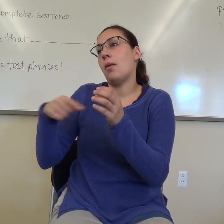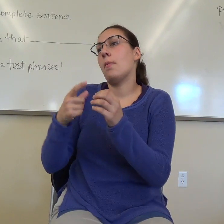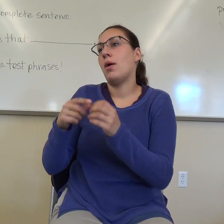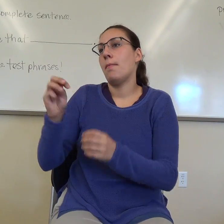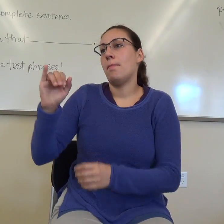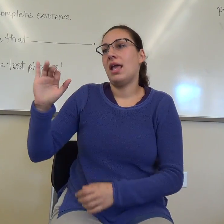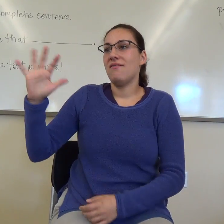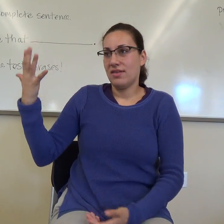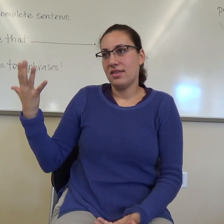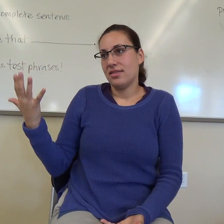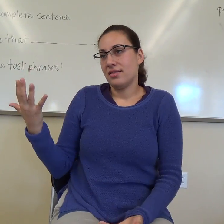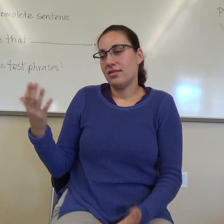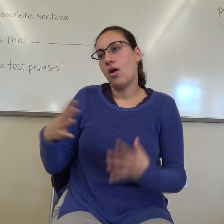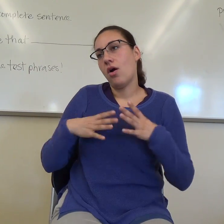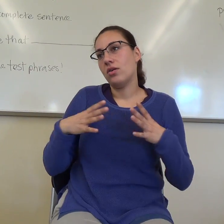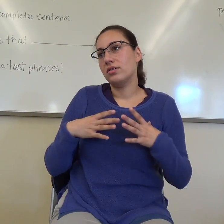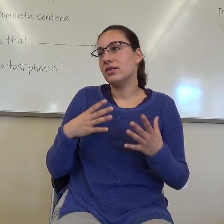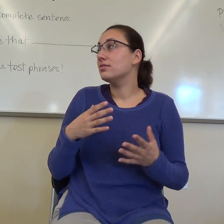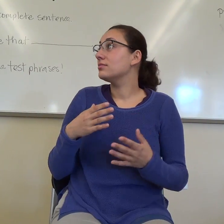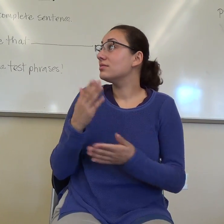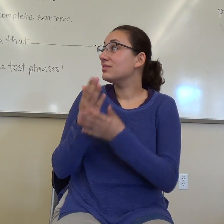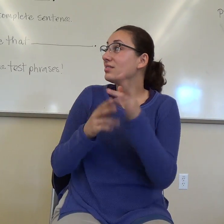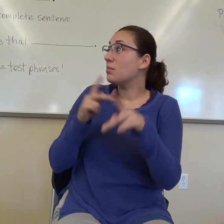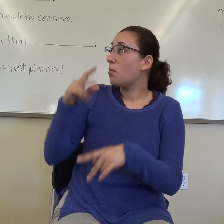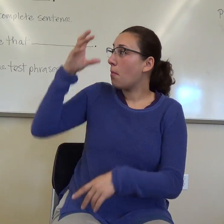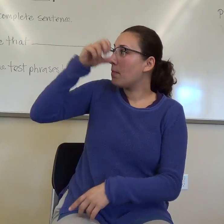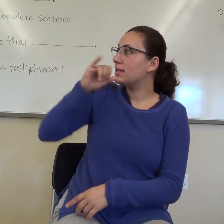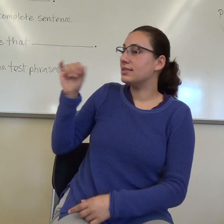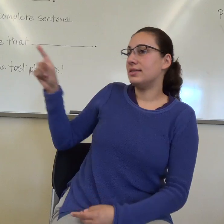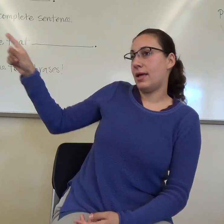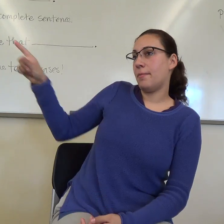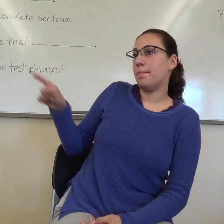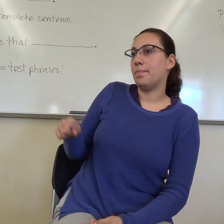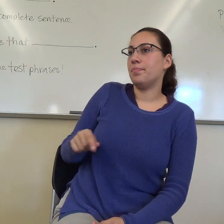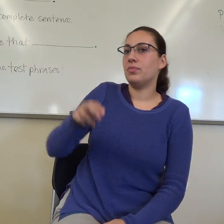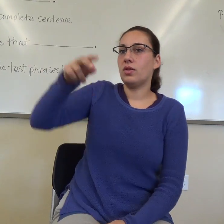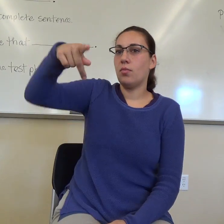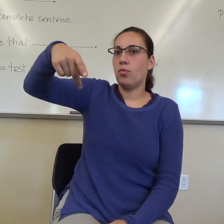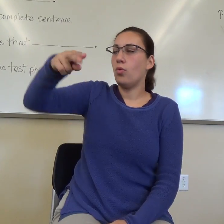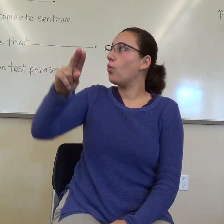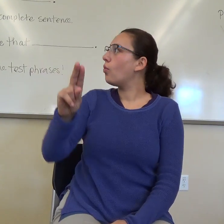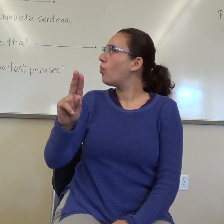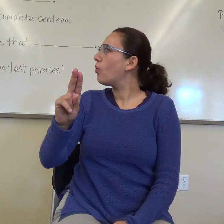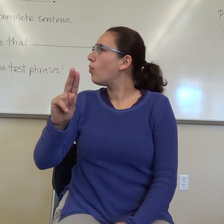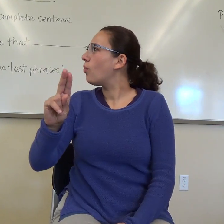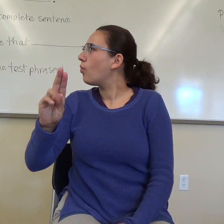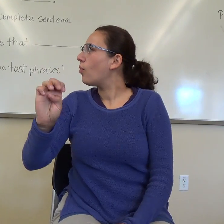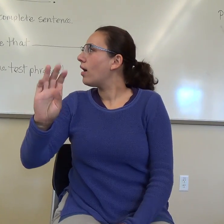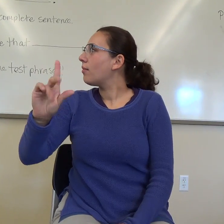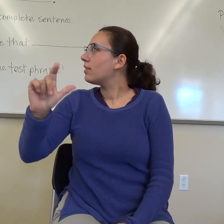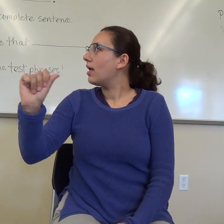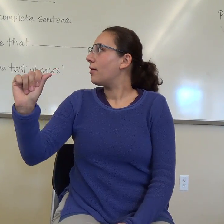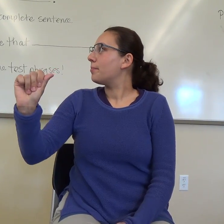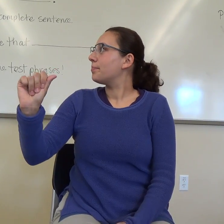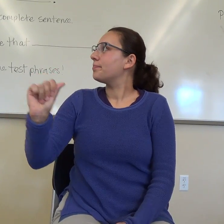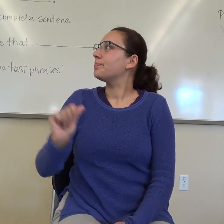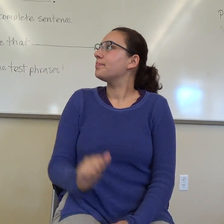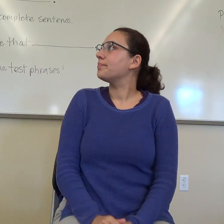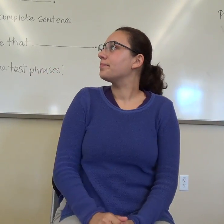what people missed, was that picking up not just the 5th of May or Cinco de Mayo itself, but the reference, the